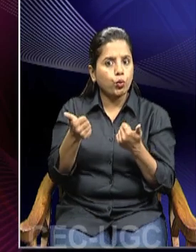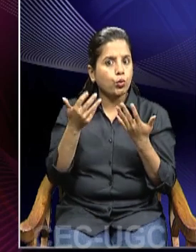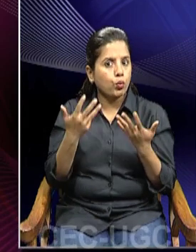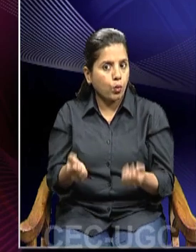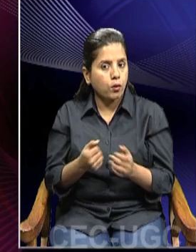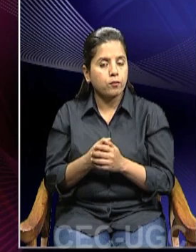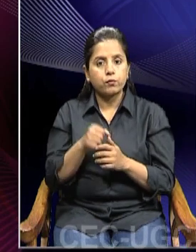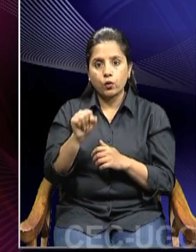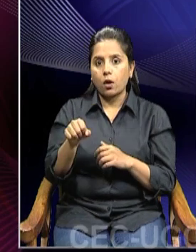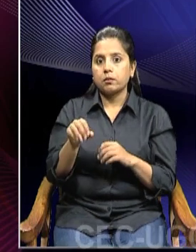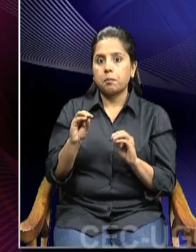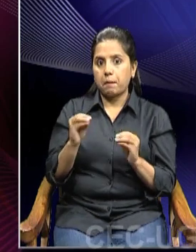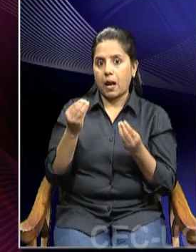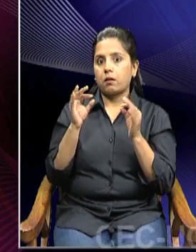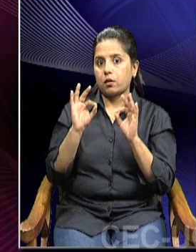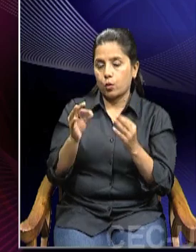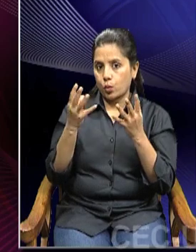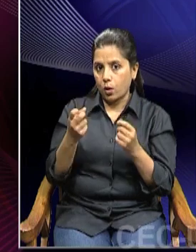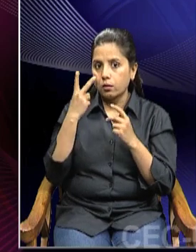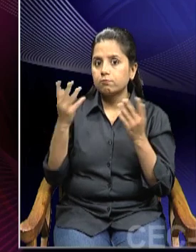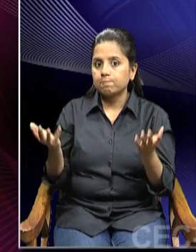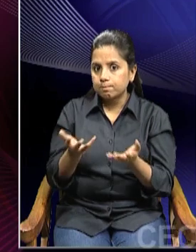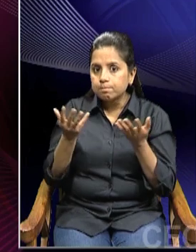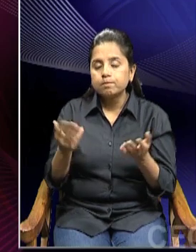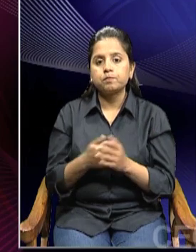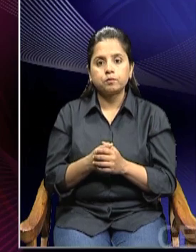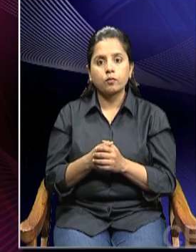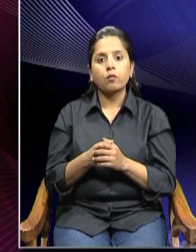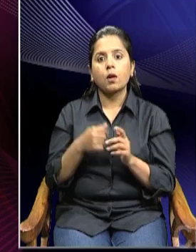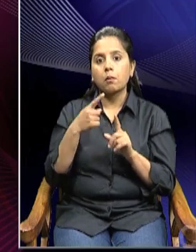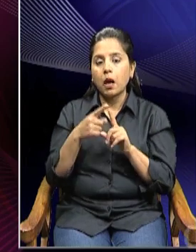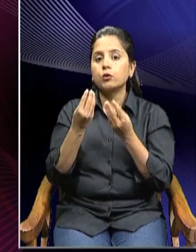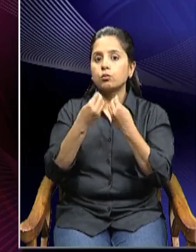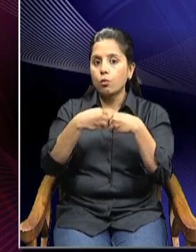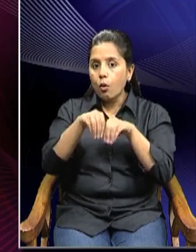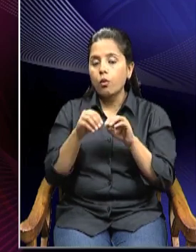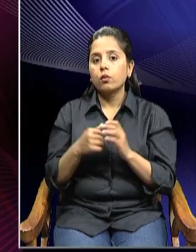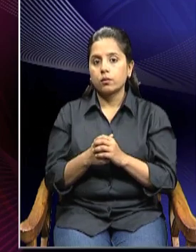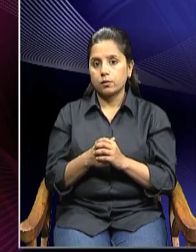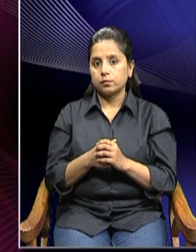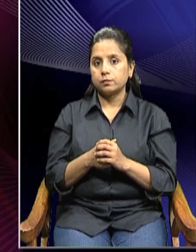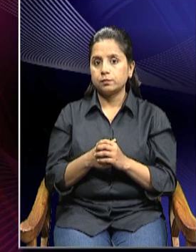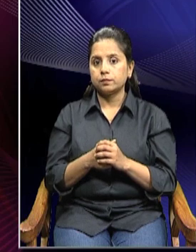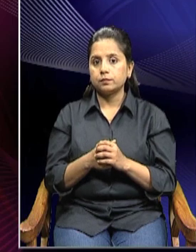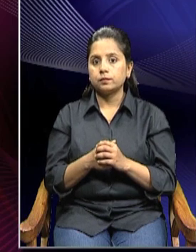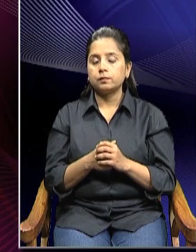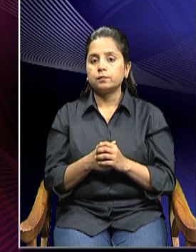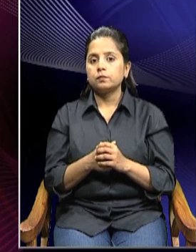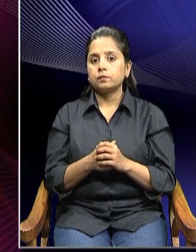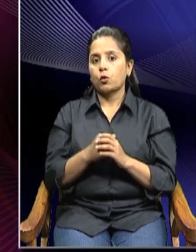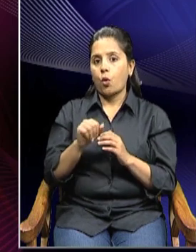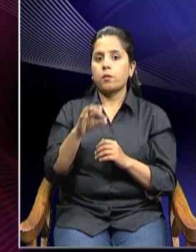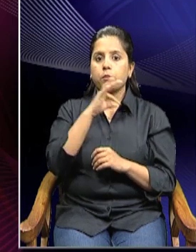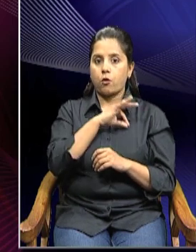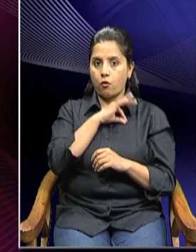promote their well-being, in order to further their